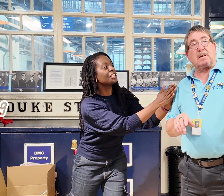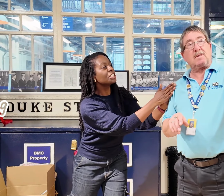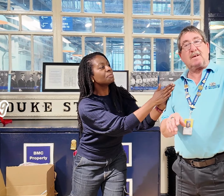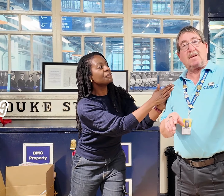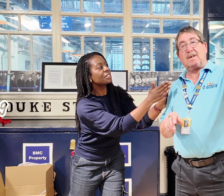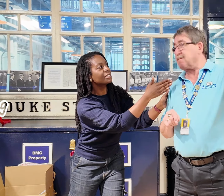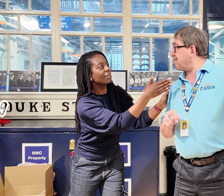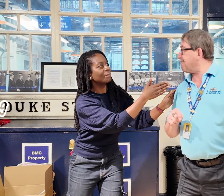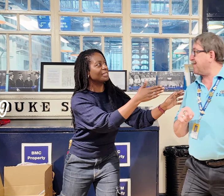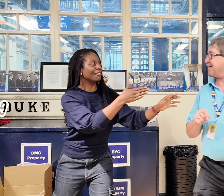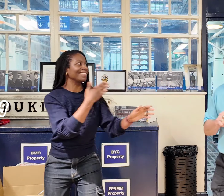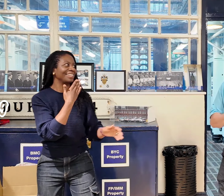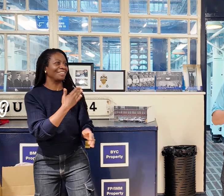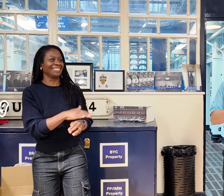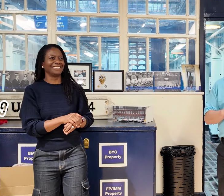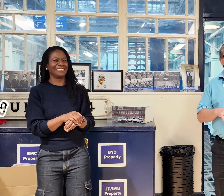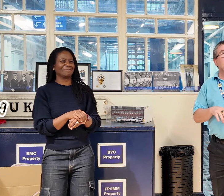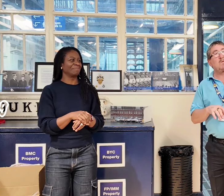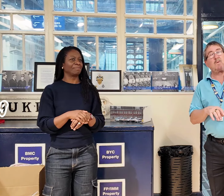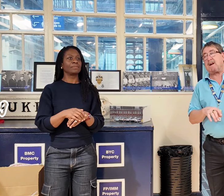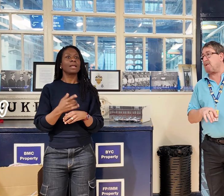photographs